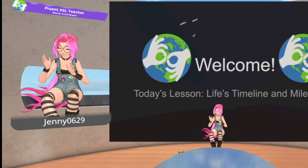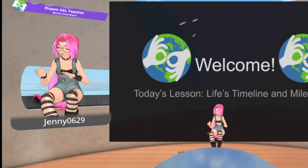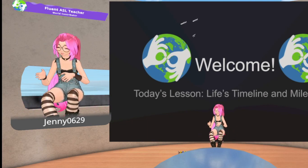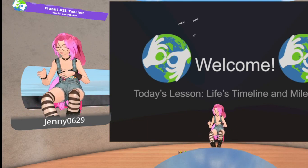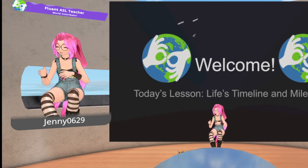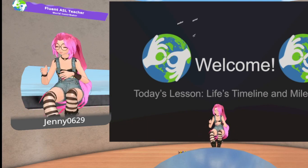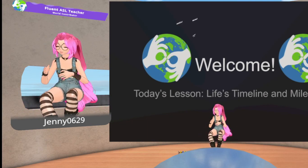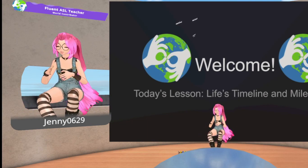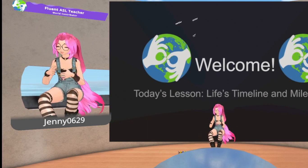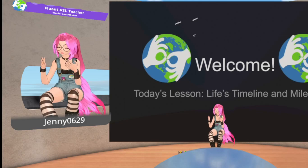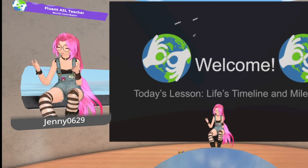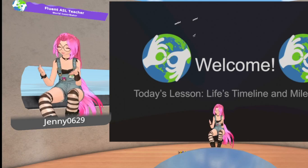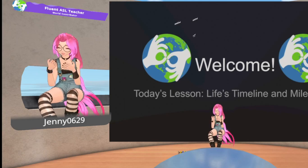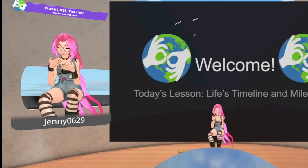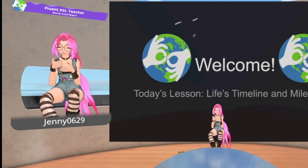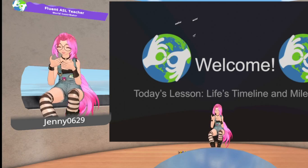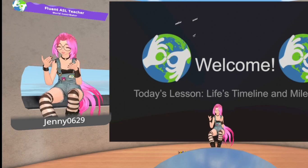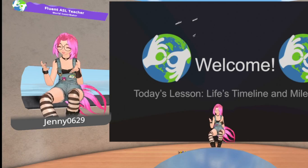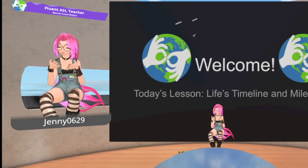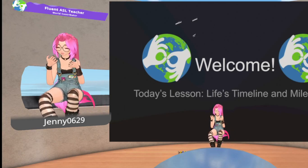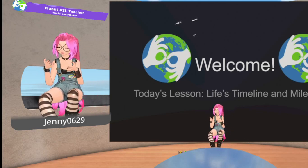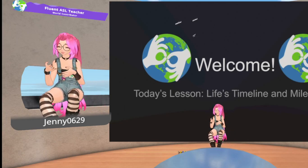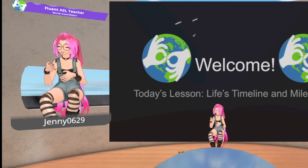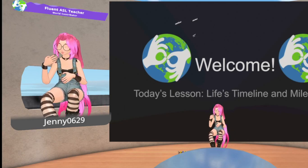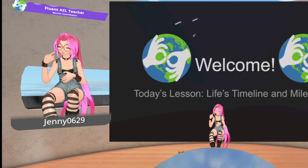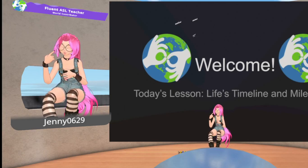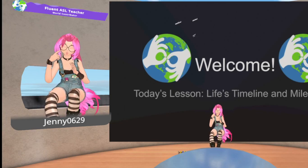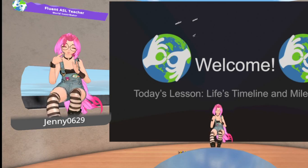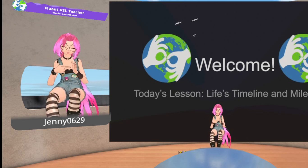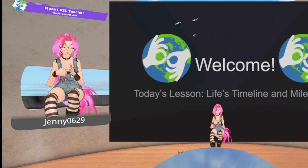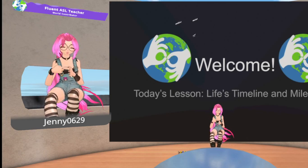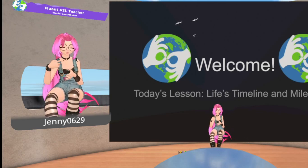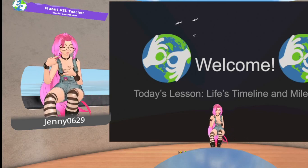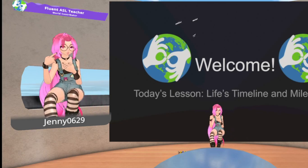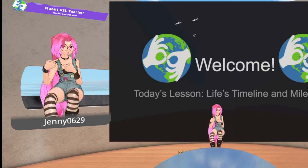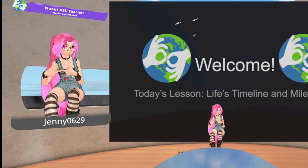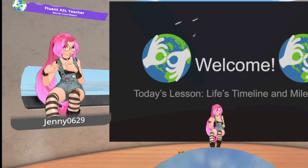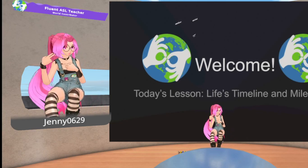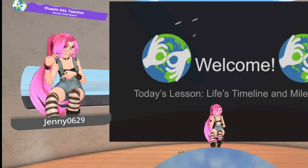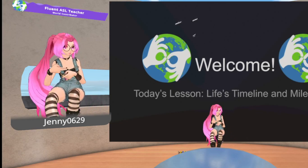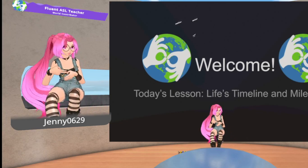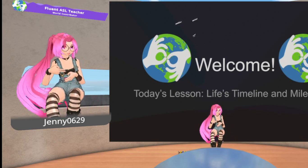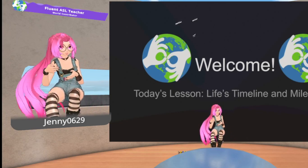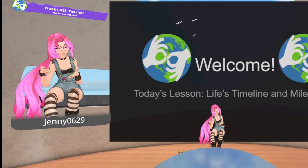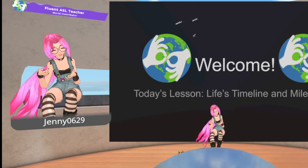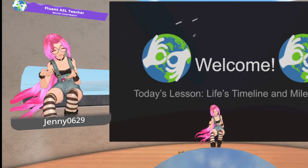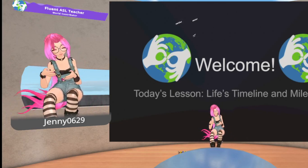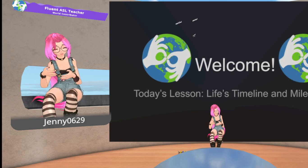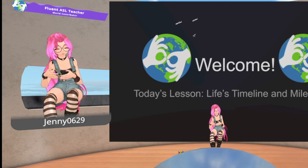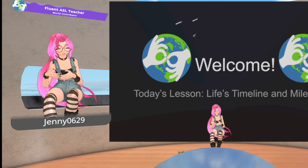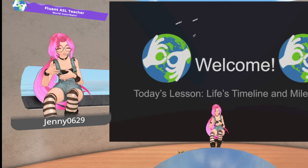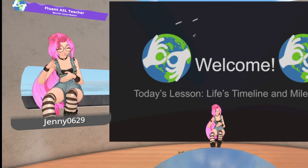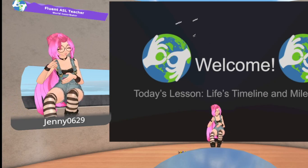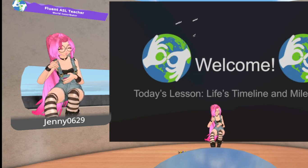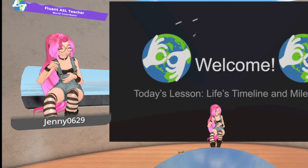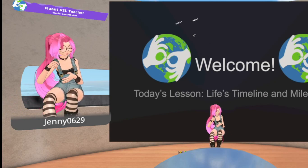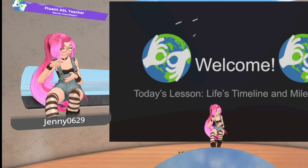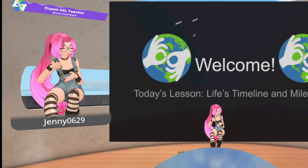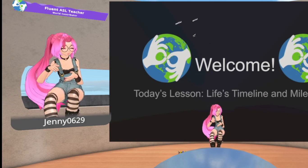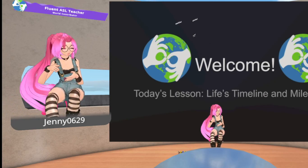also your guys' jobs as students. So help each other, encourage each other. If you notice somebody's having a hard time following along, maybe, you